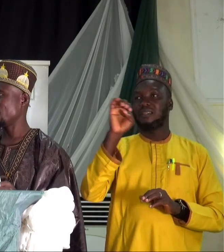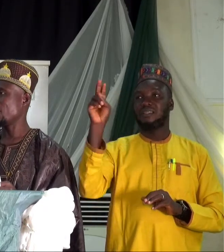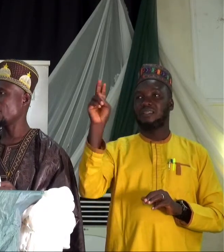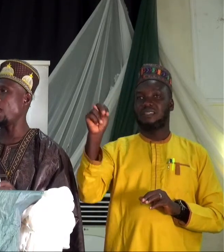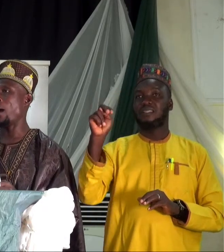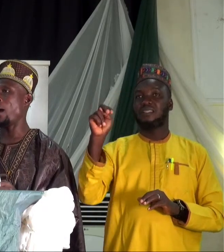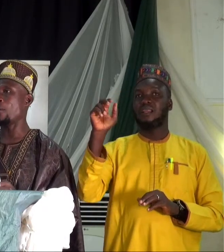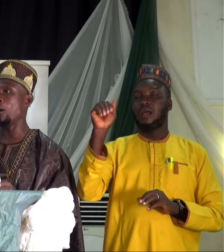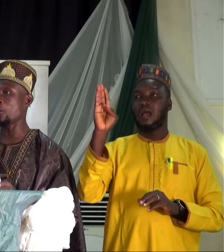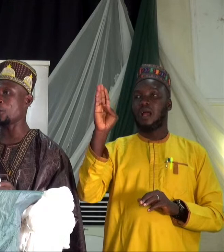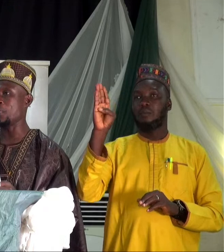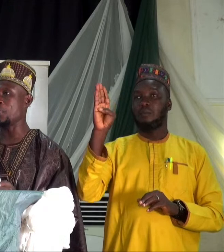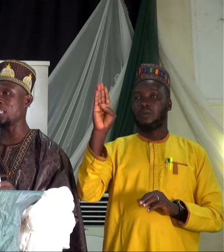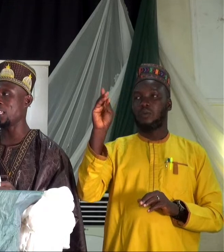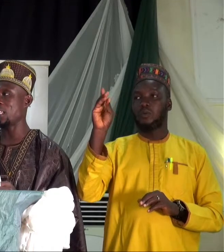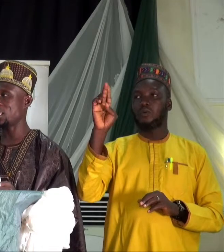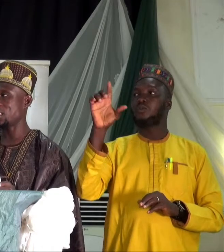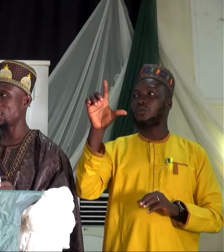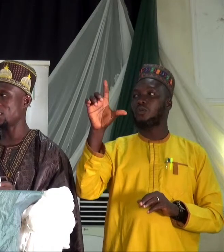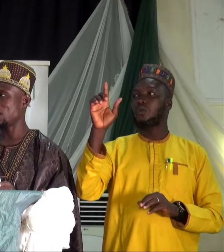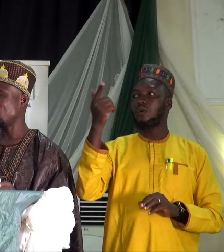Hey, man, call on Toby.